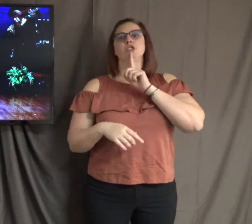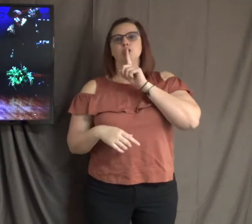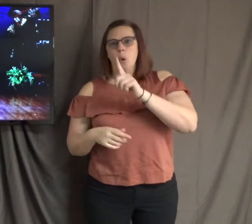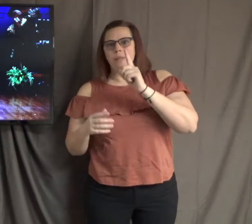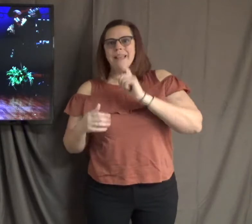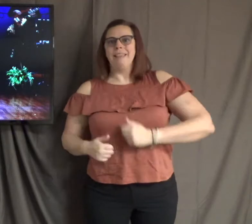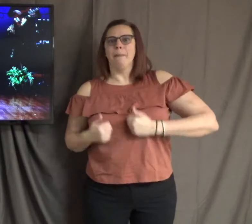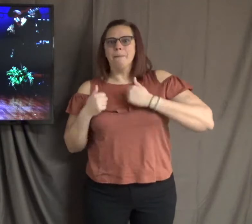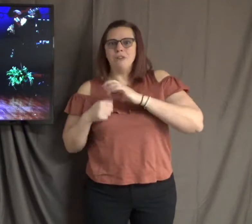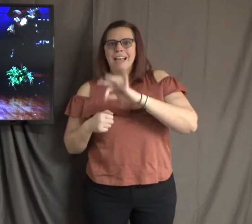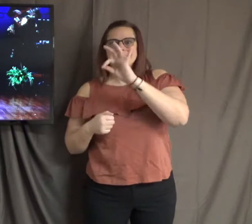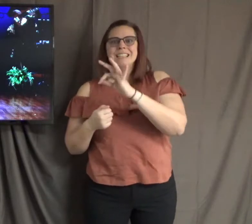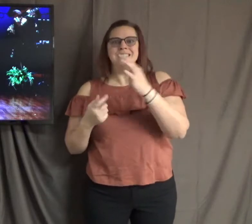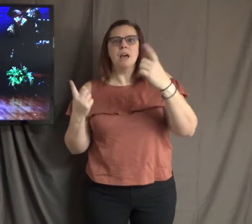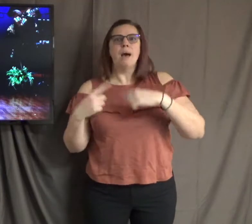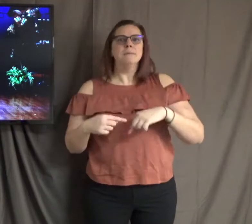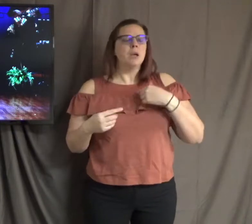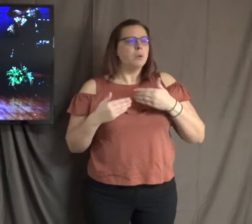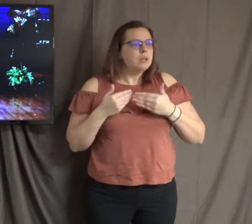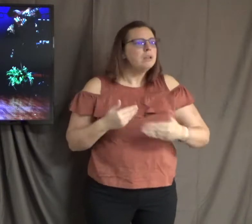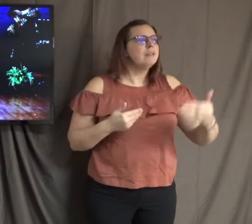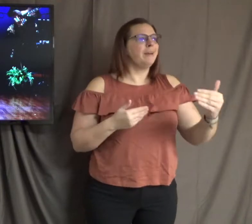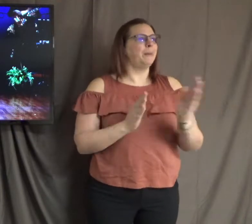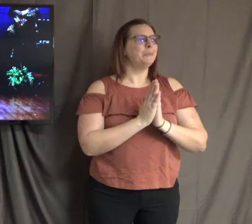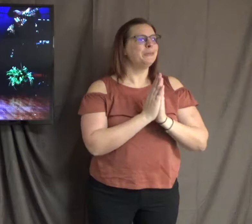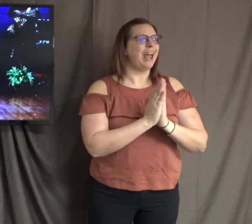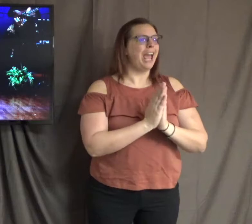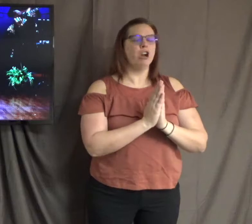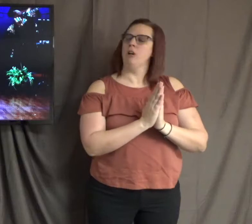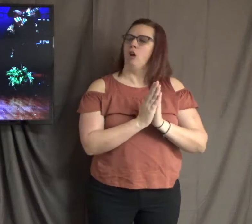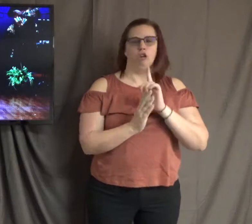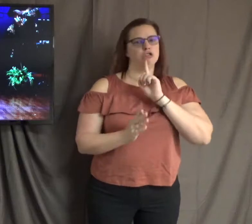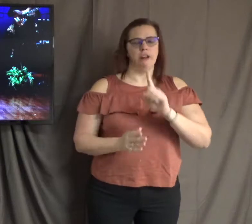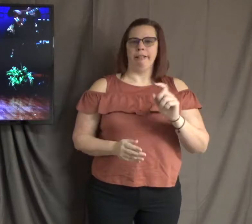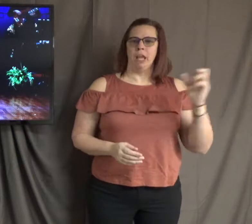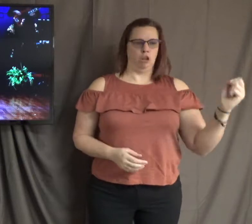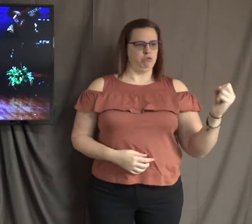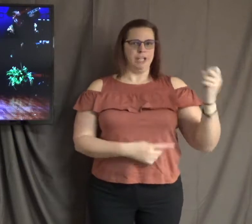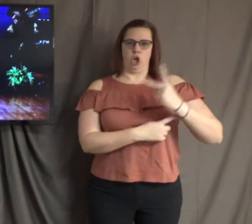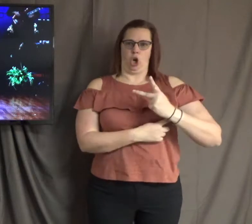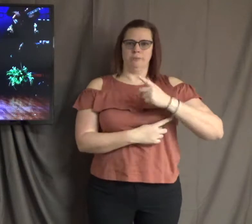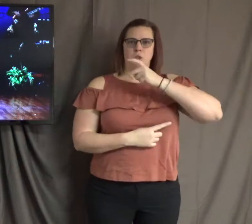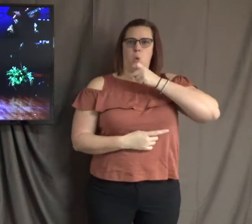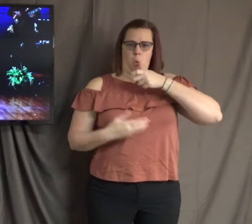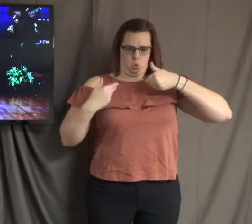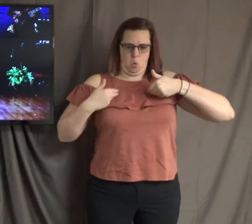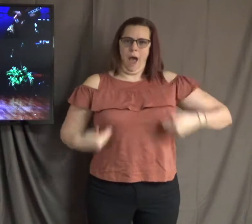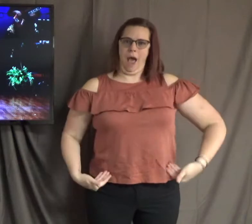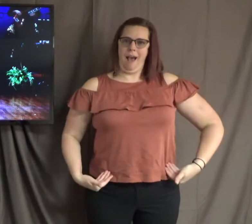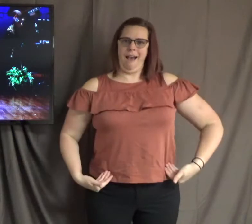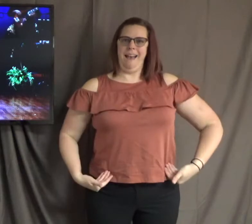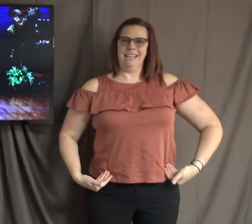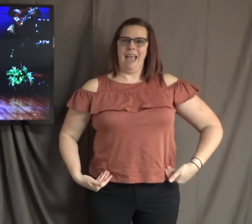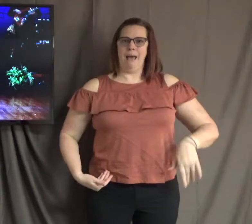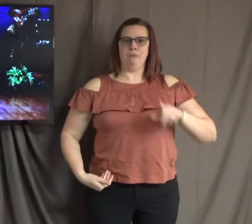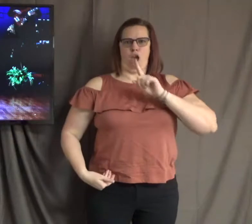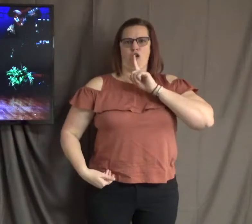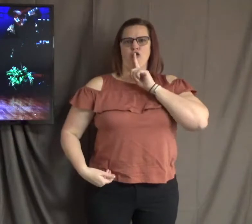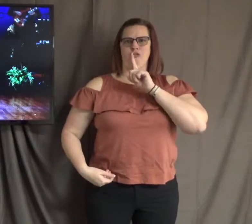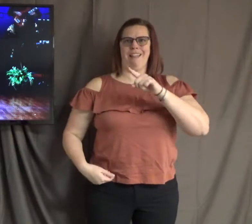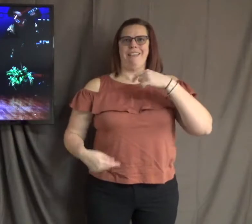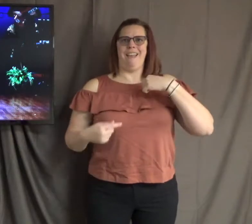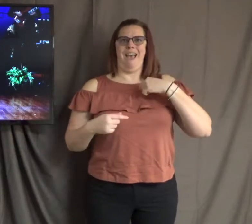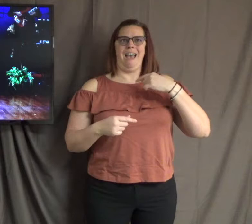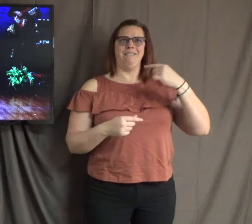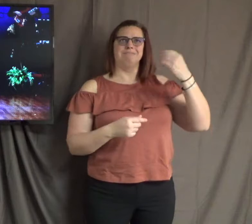prayer that just returns me to who I really am. It helps me exit that consciousness of